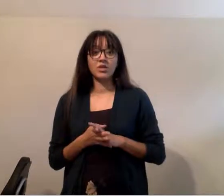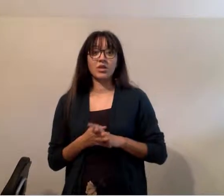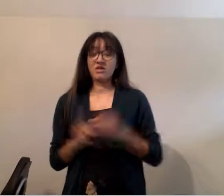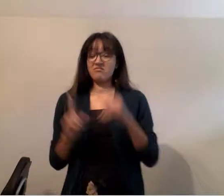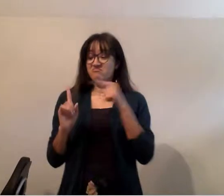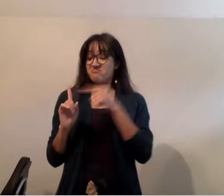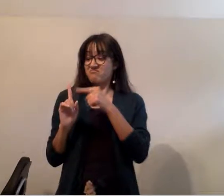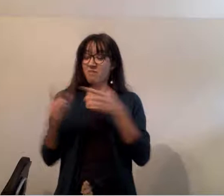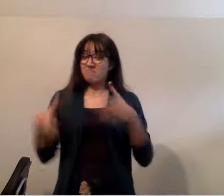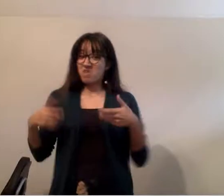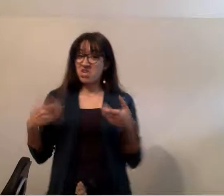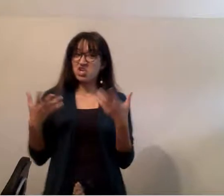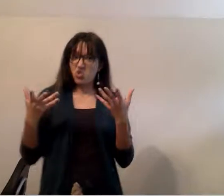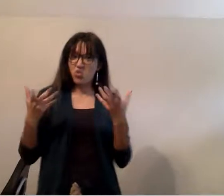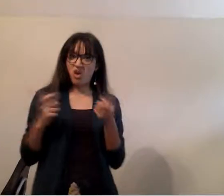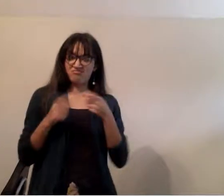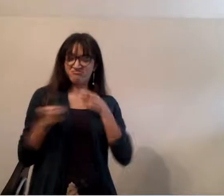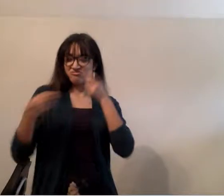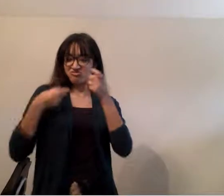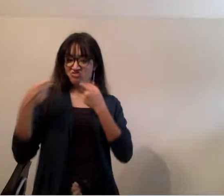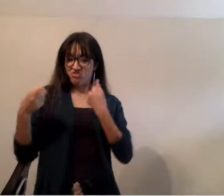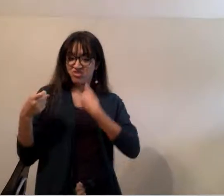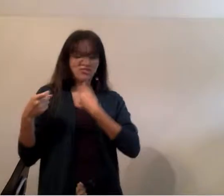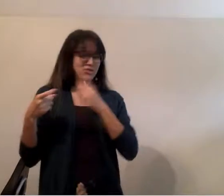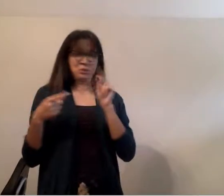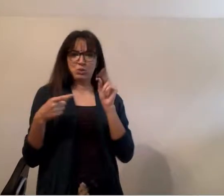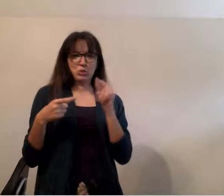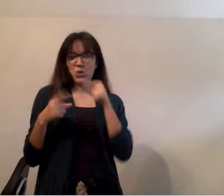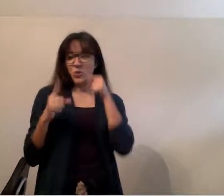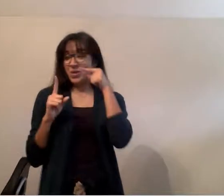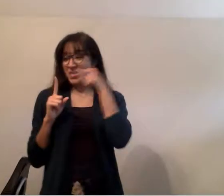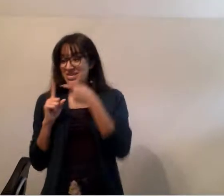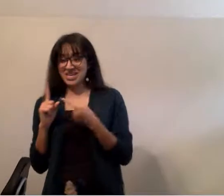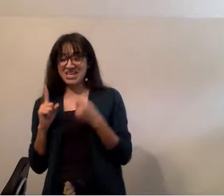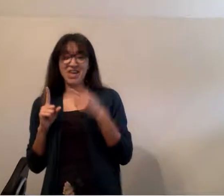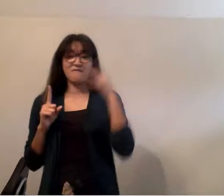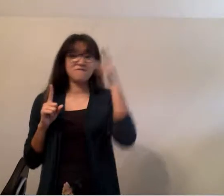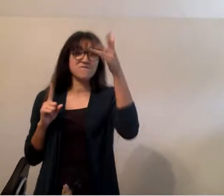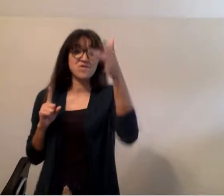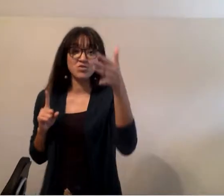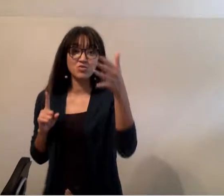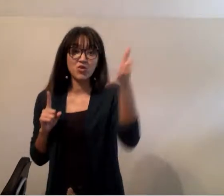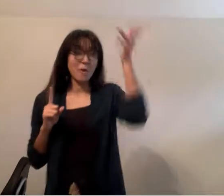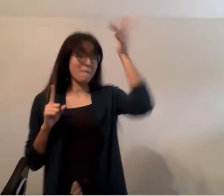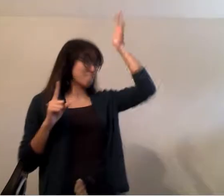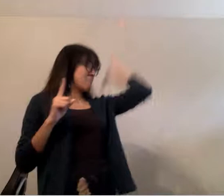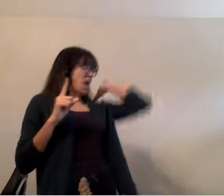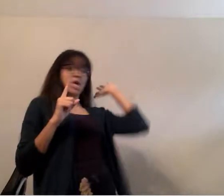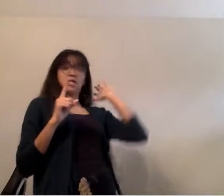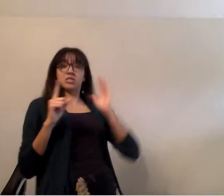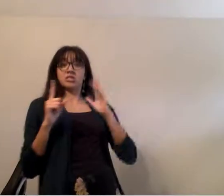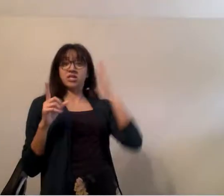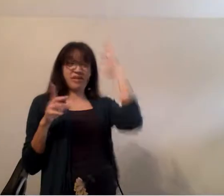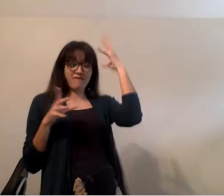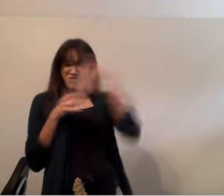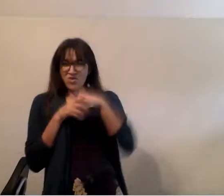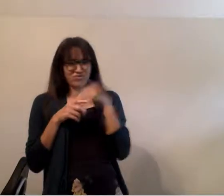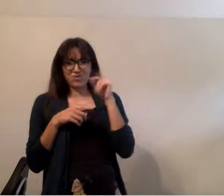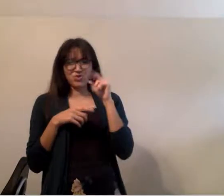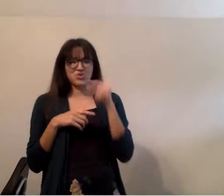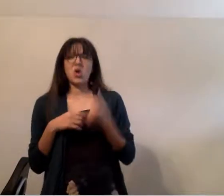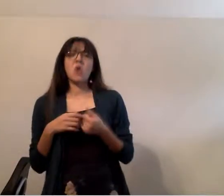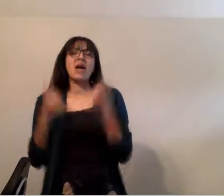guy you want behind the wheel. He lives entirely in the present moment. He has no memory of the past, no knowledge of the future, and he only cares about two